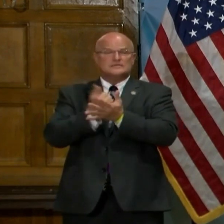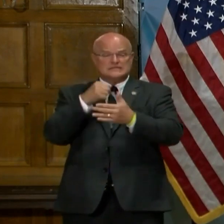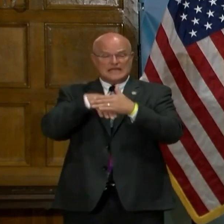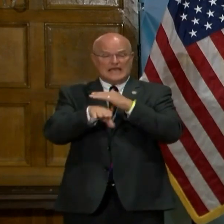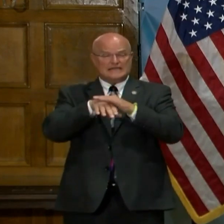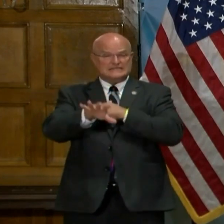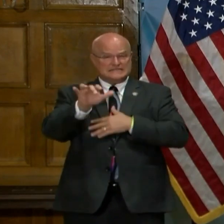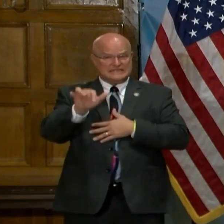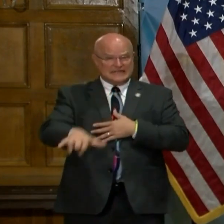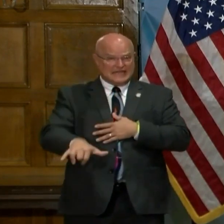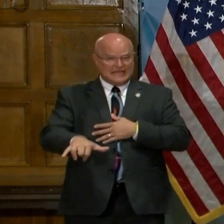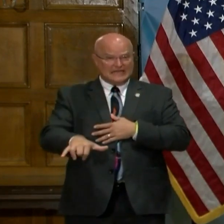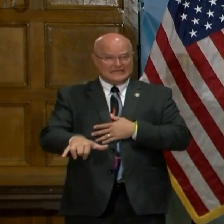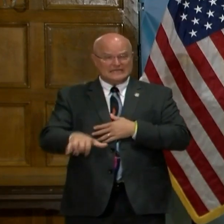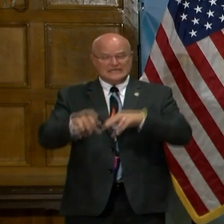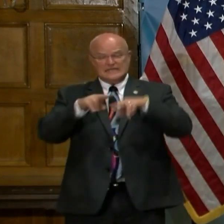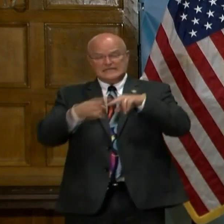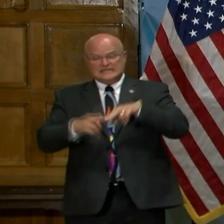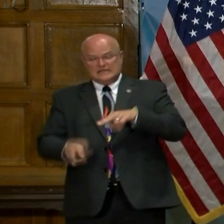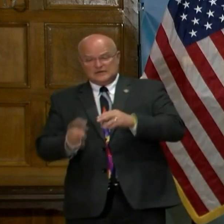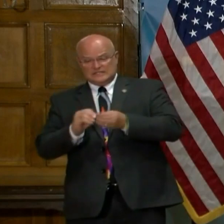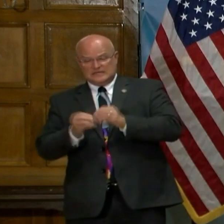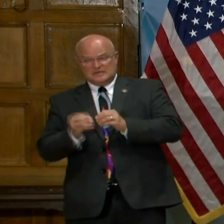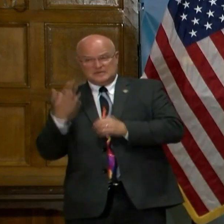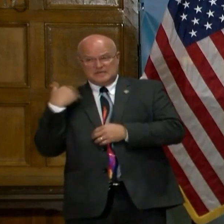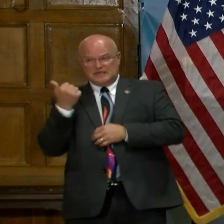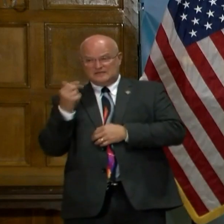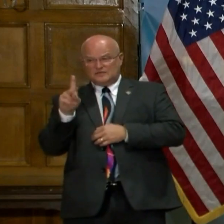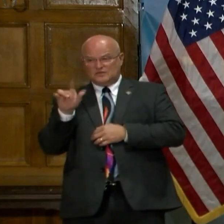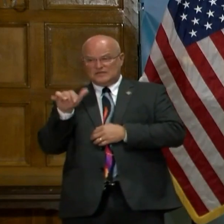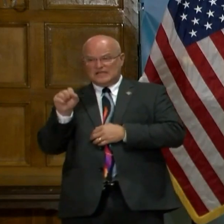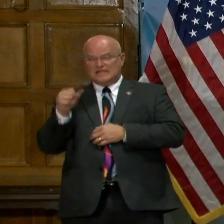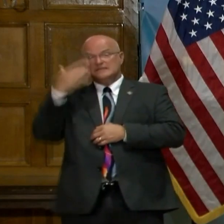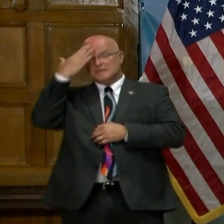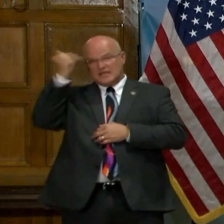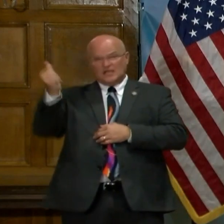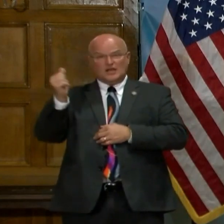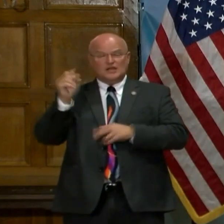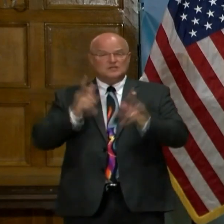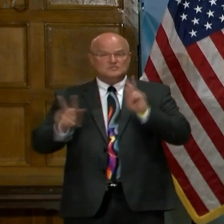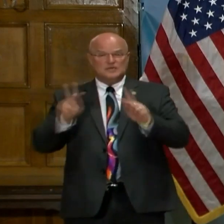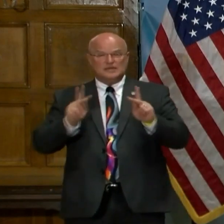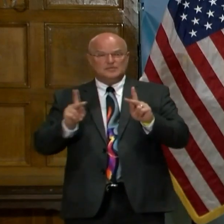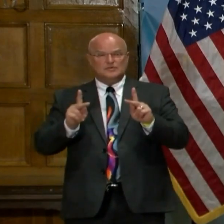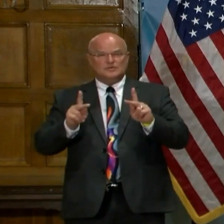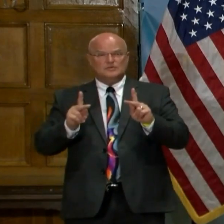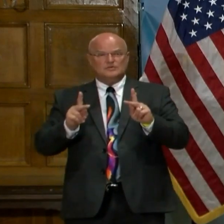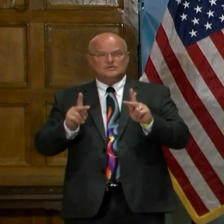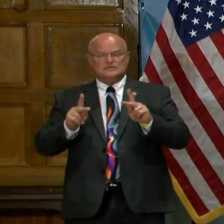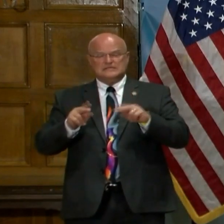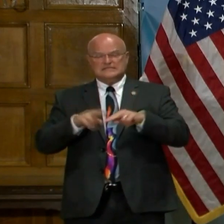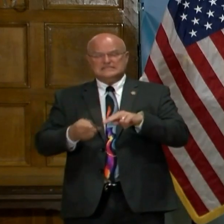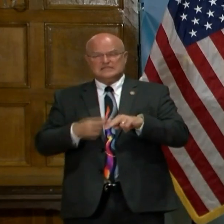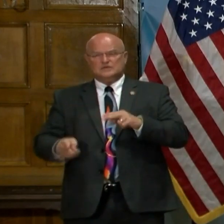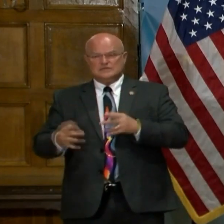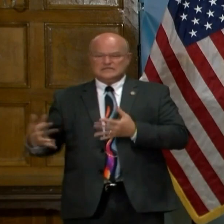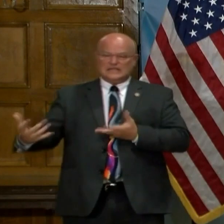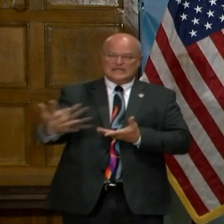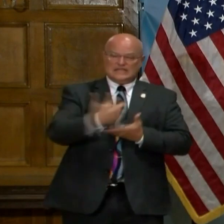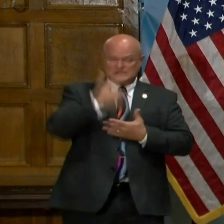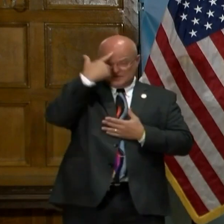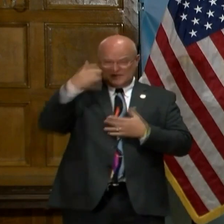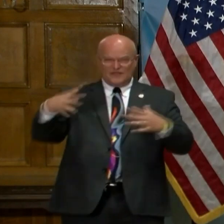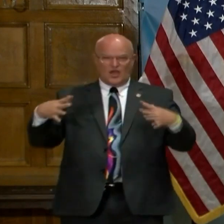access that. The decreased numbers the last couple of days is due to people decreased specimen collection because